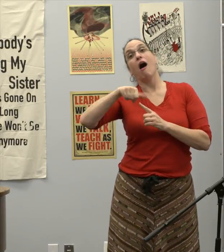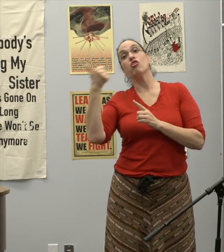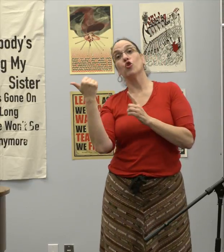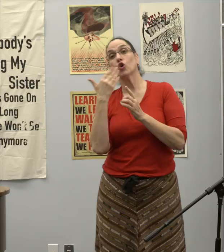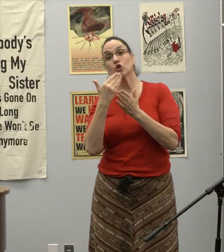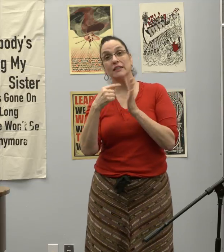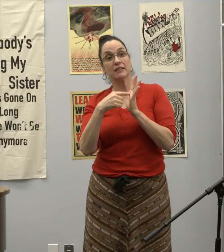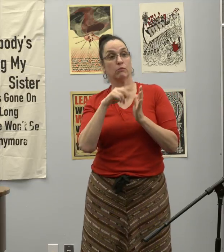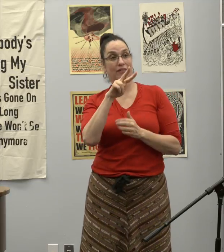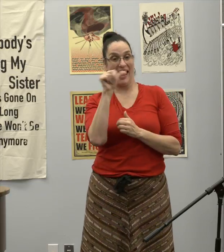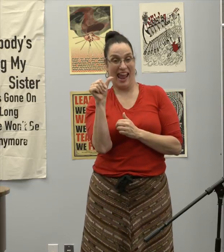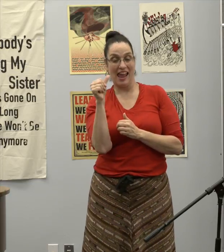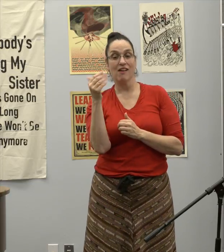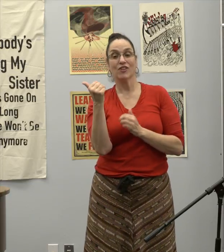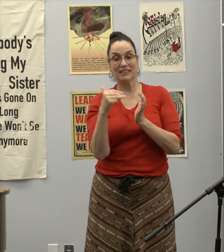example.